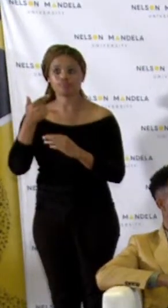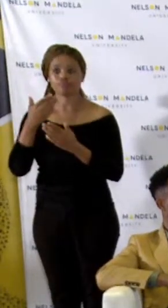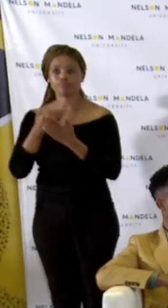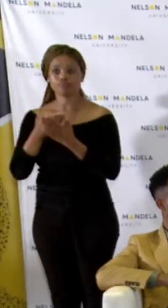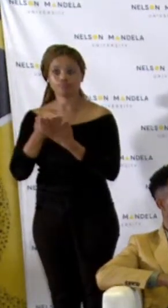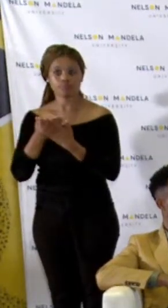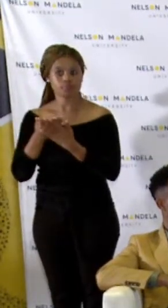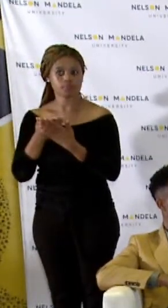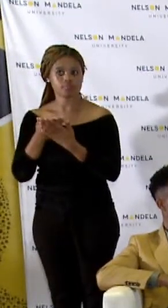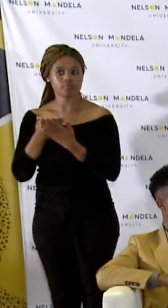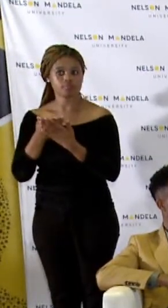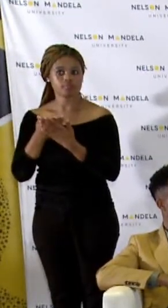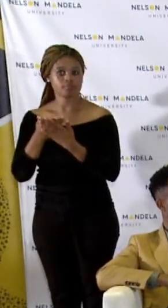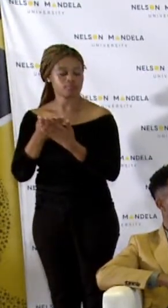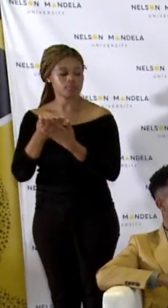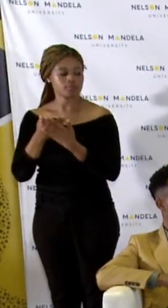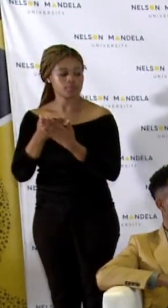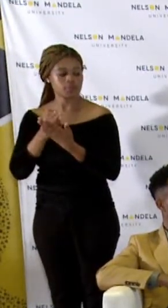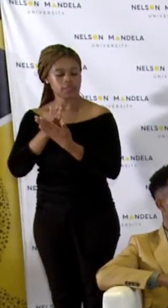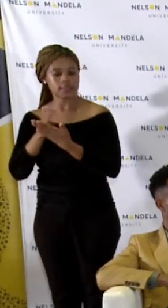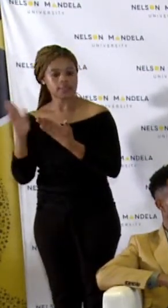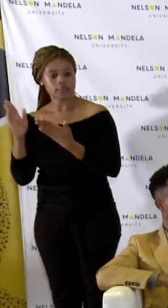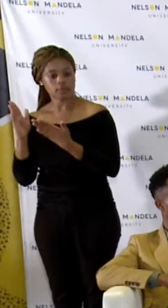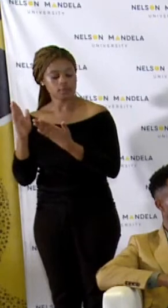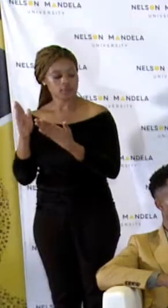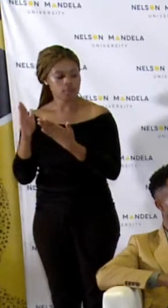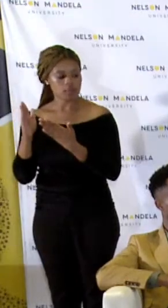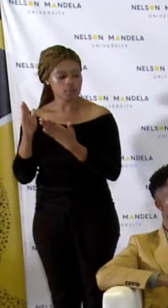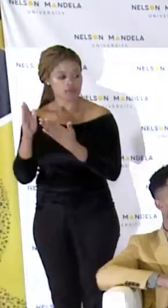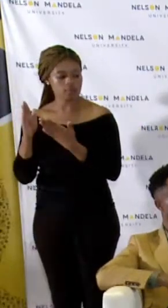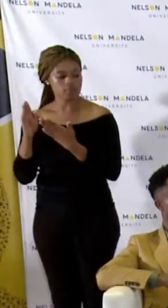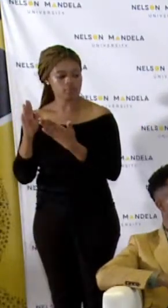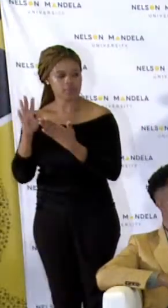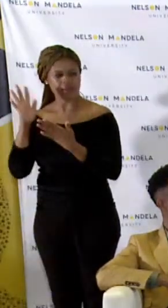quite intently. I know that some of the audio has been a bit